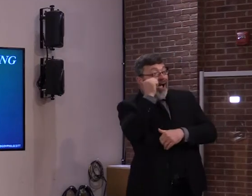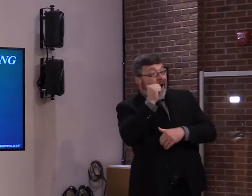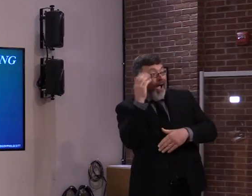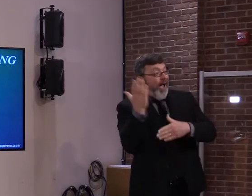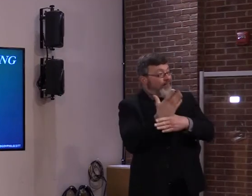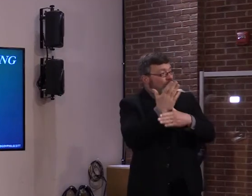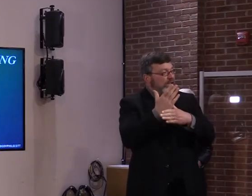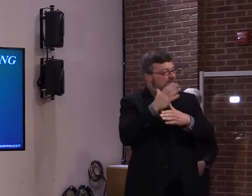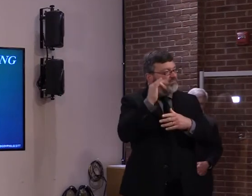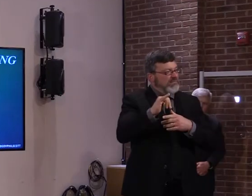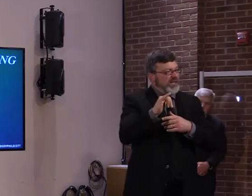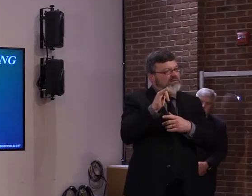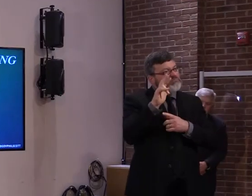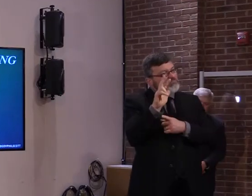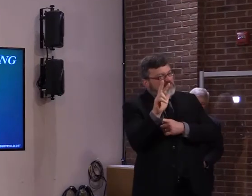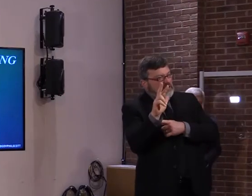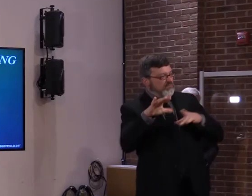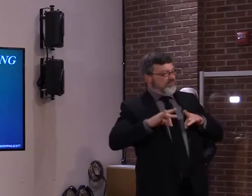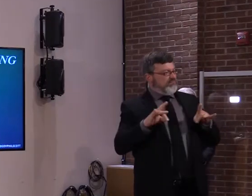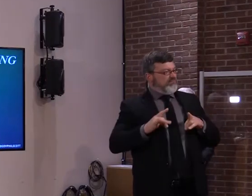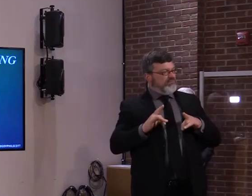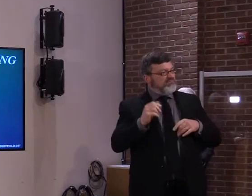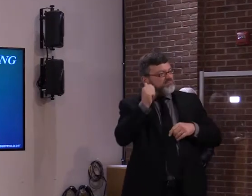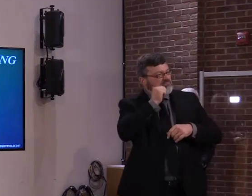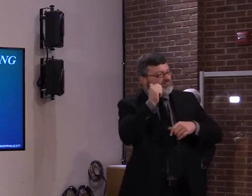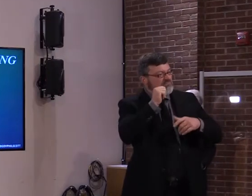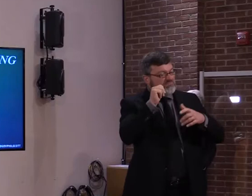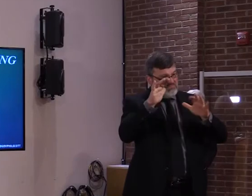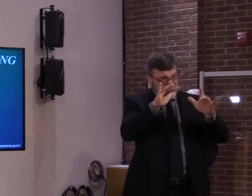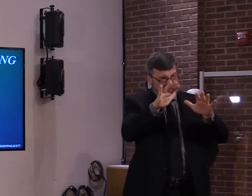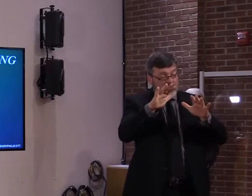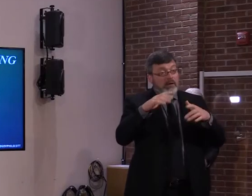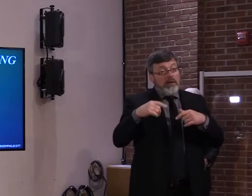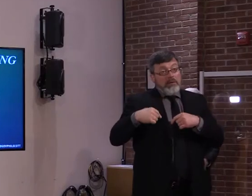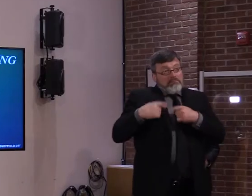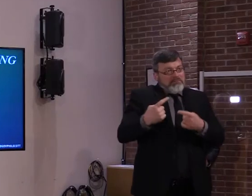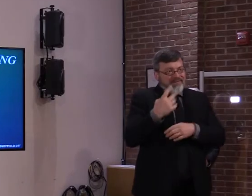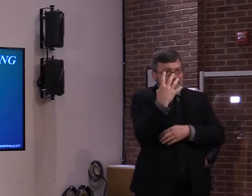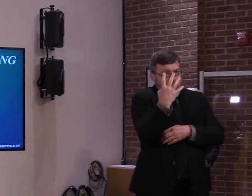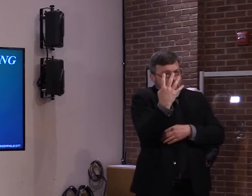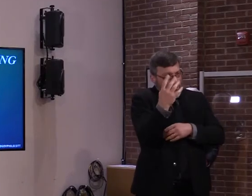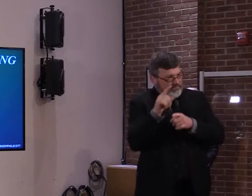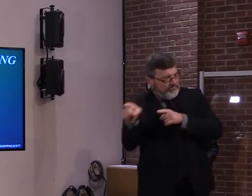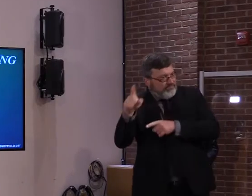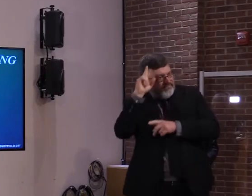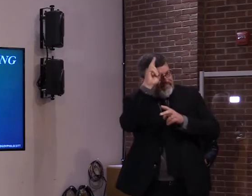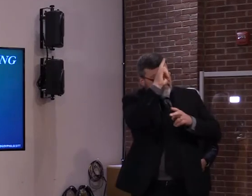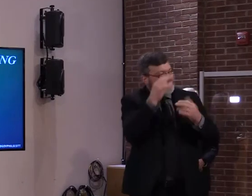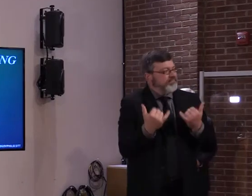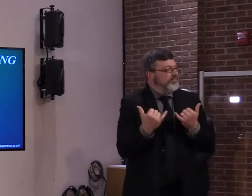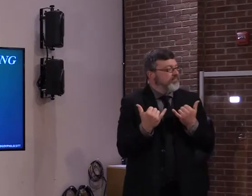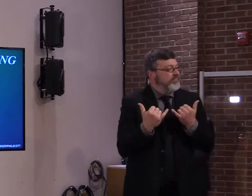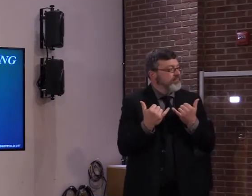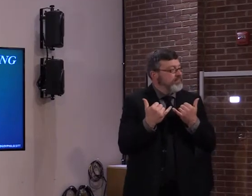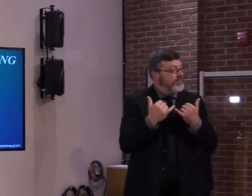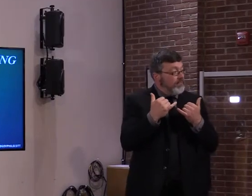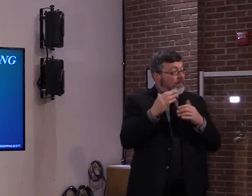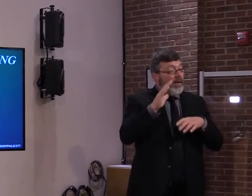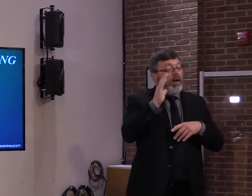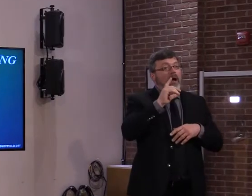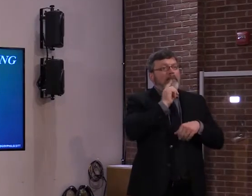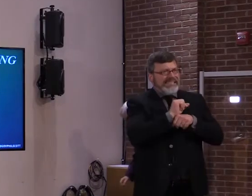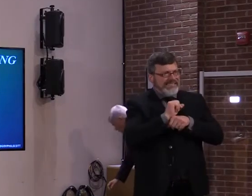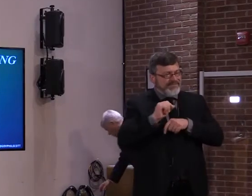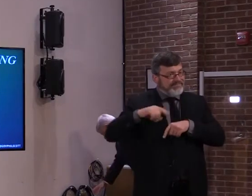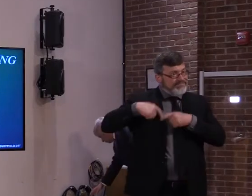1 to 4 hospitalizations per day, only 1 death since May 16th. A 7-day average